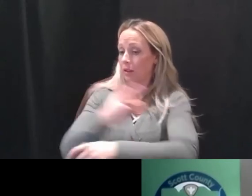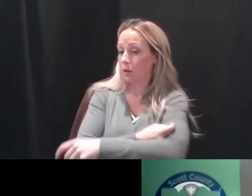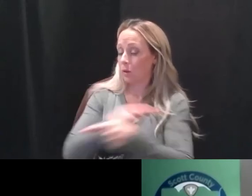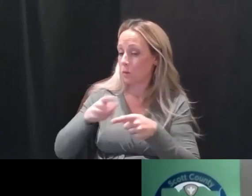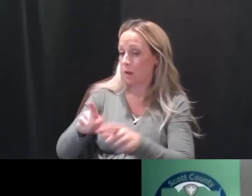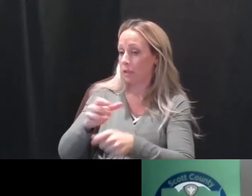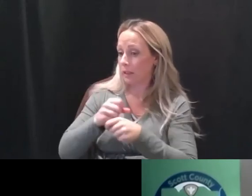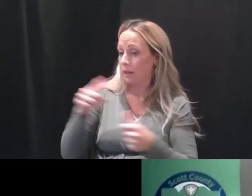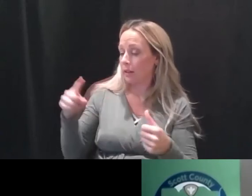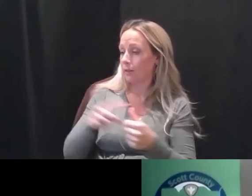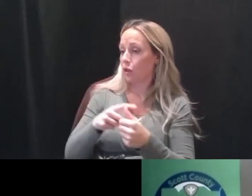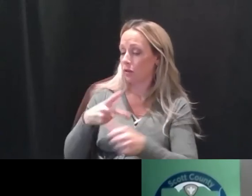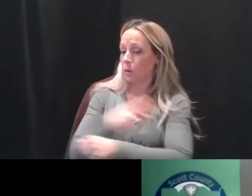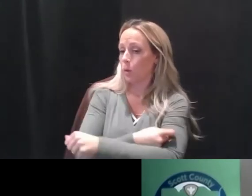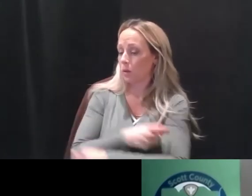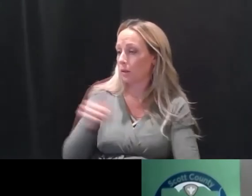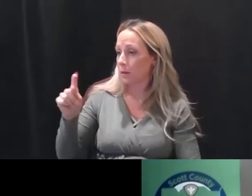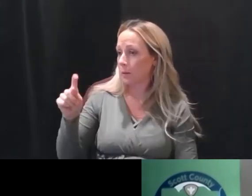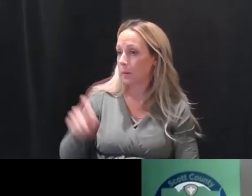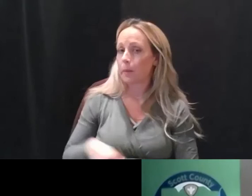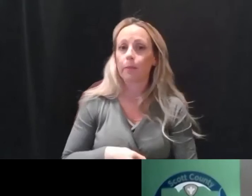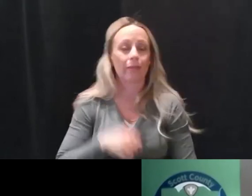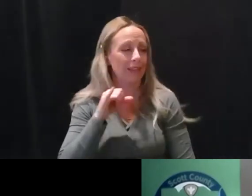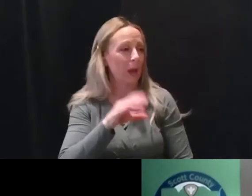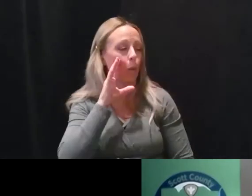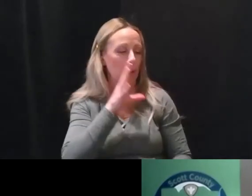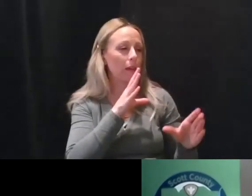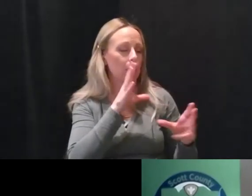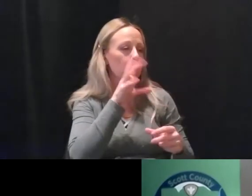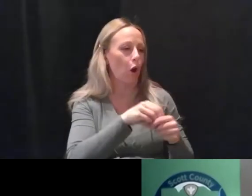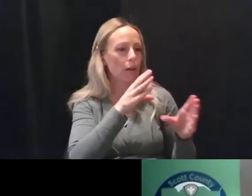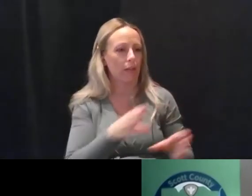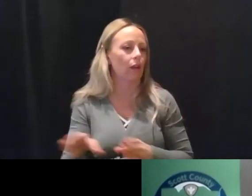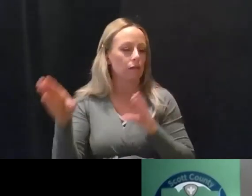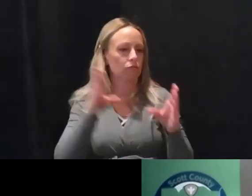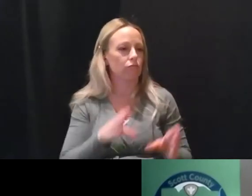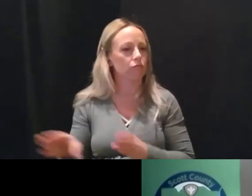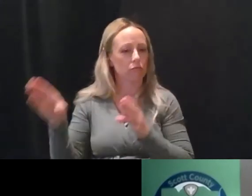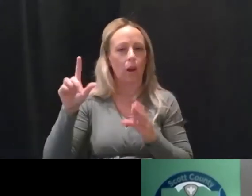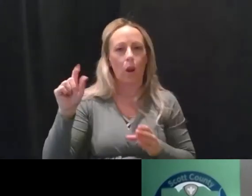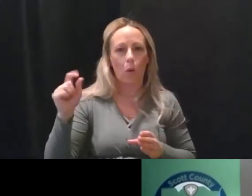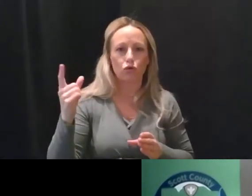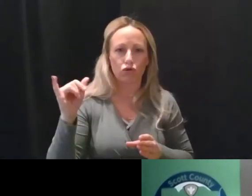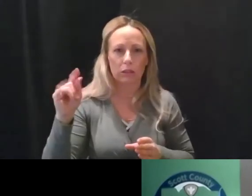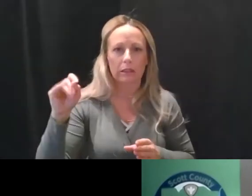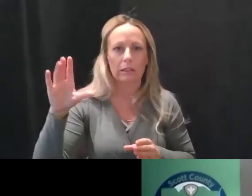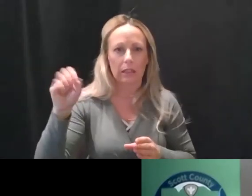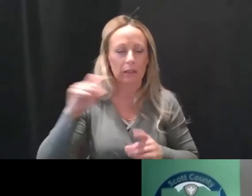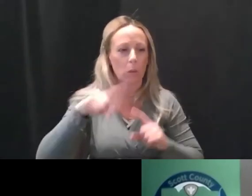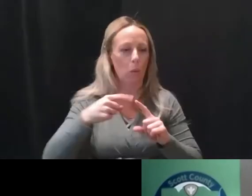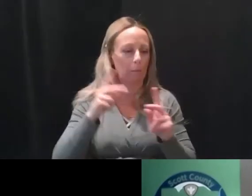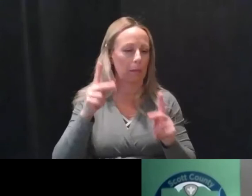first doses? That will be part of the logistics. When people are